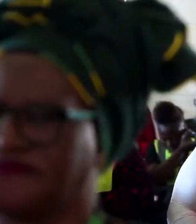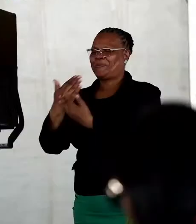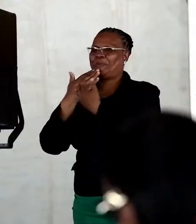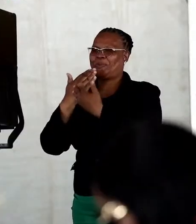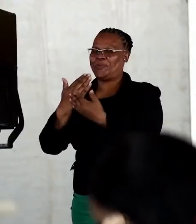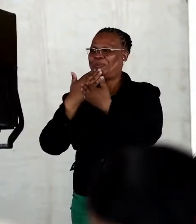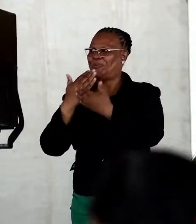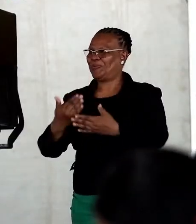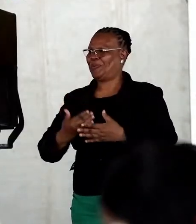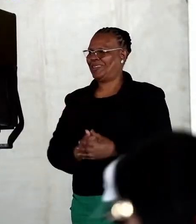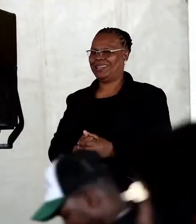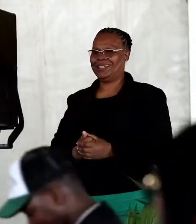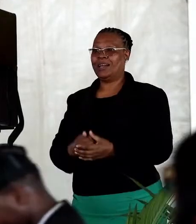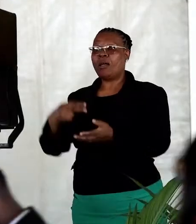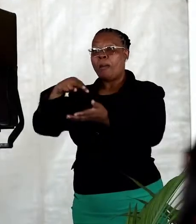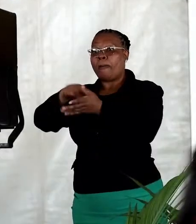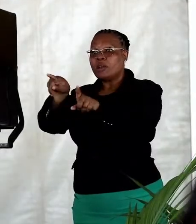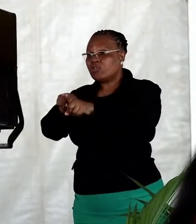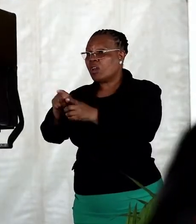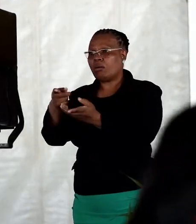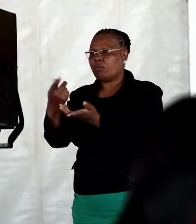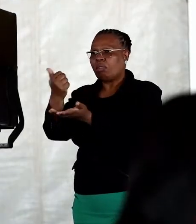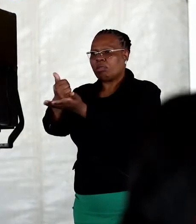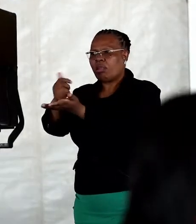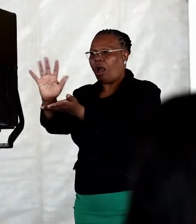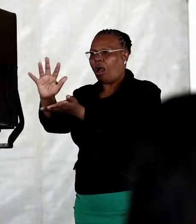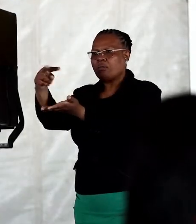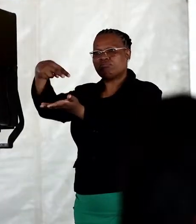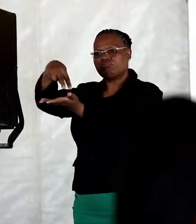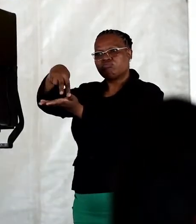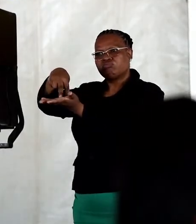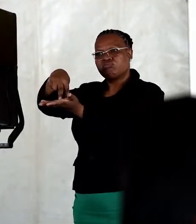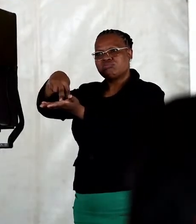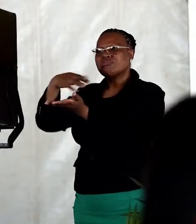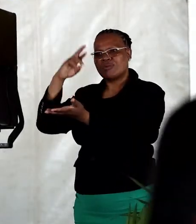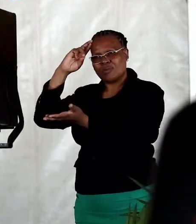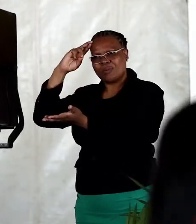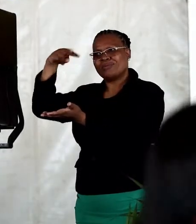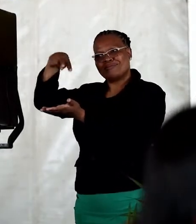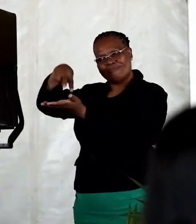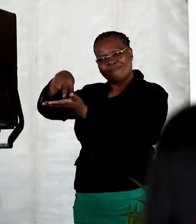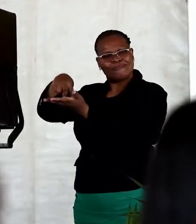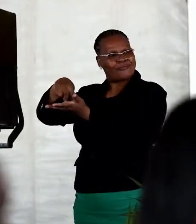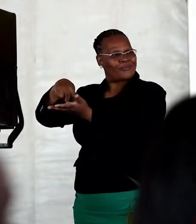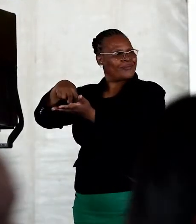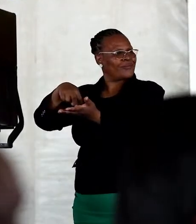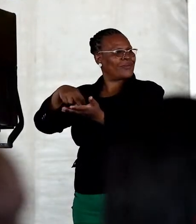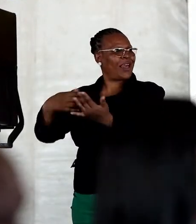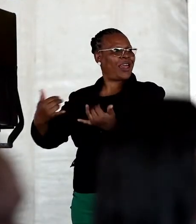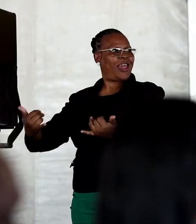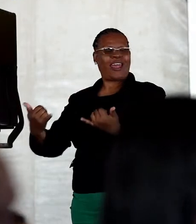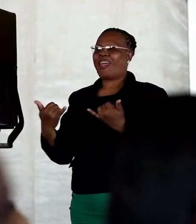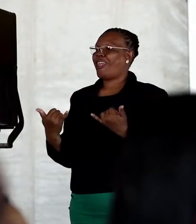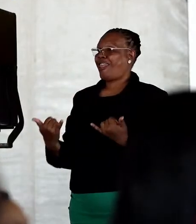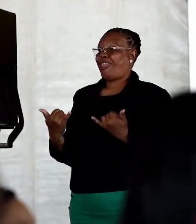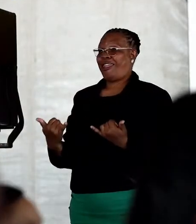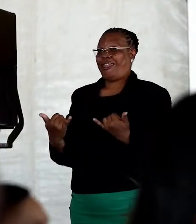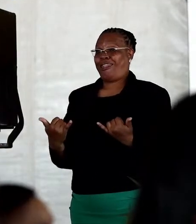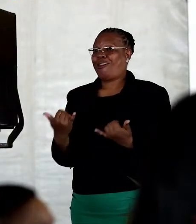Kakhulu simenjalo as we remain standing we shall now